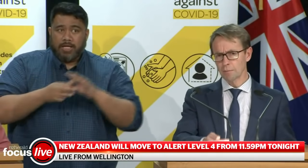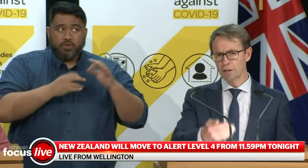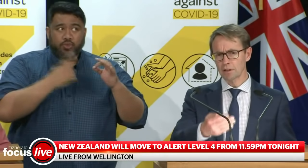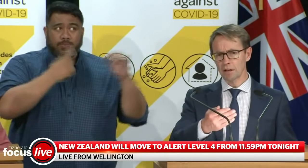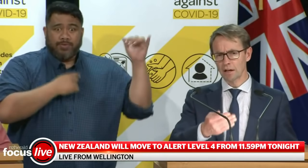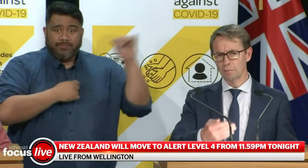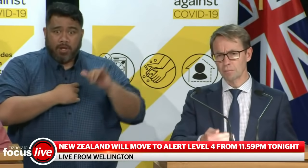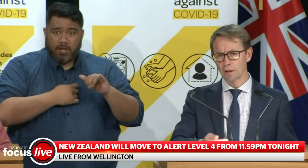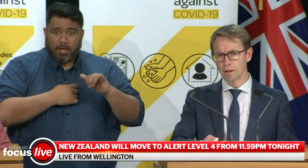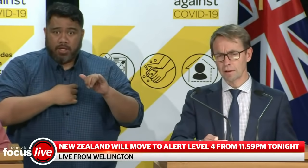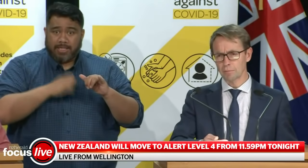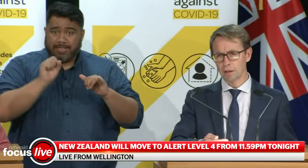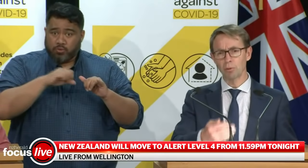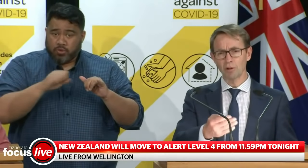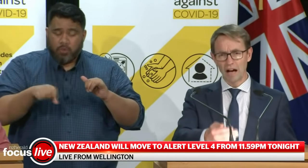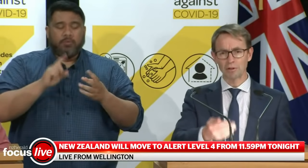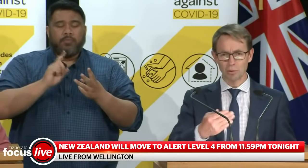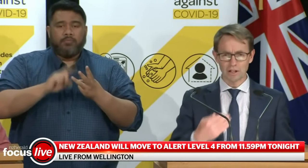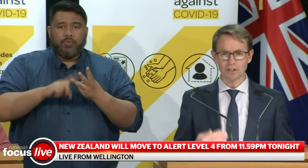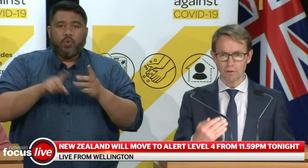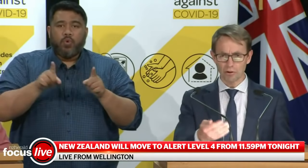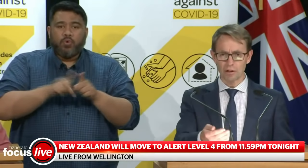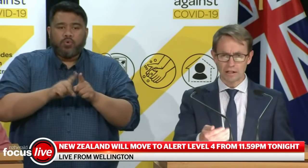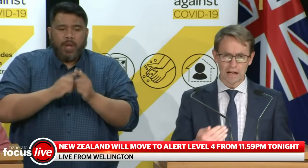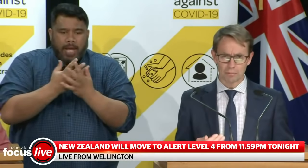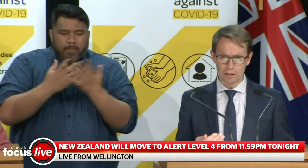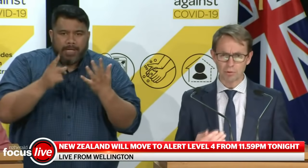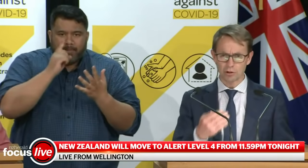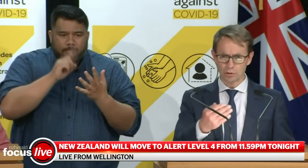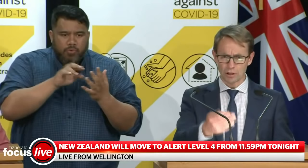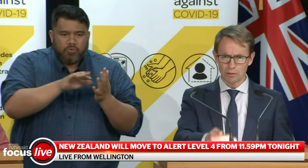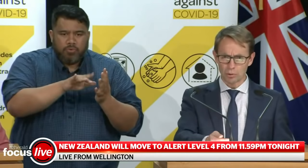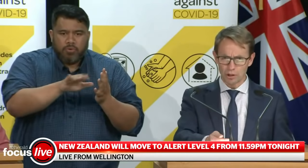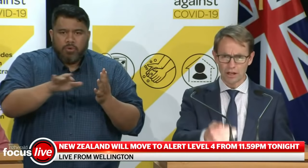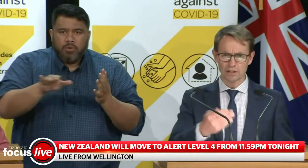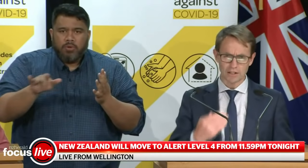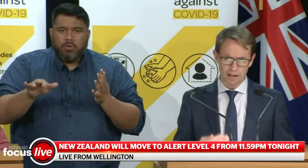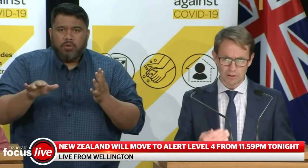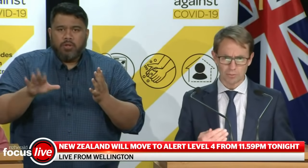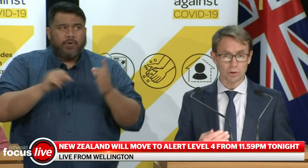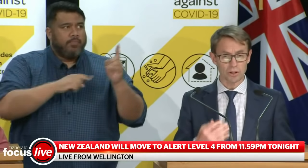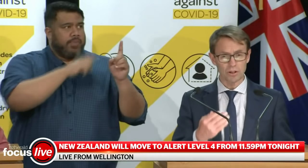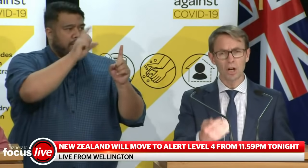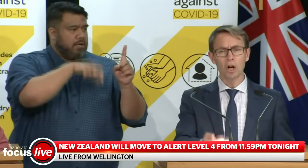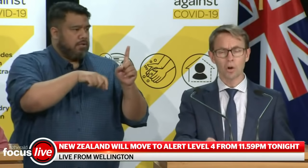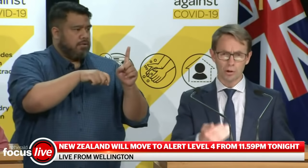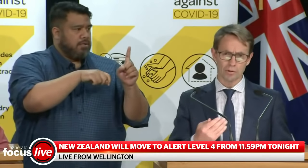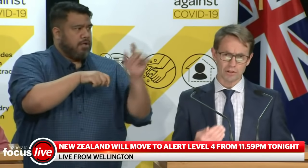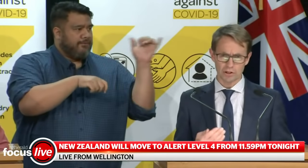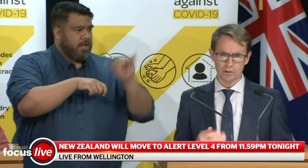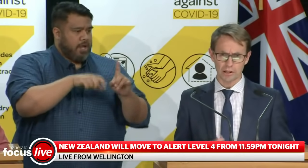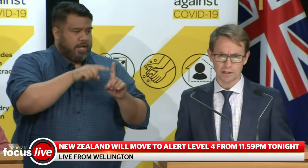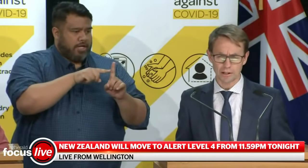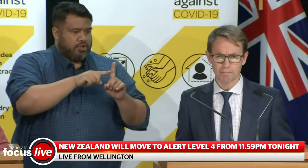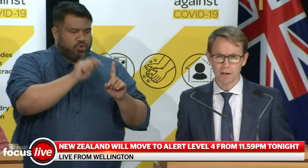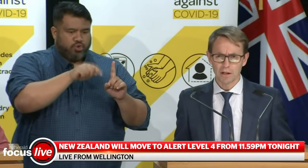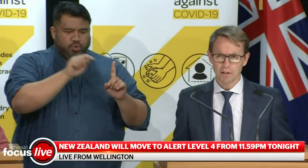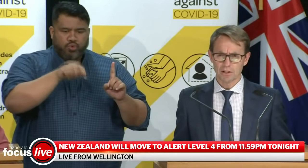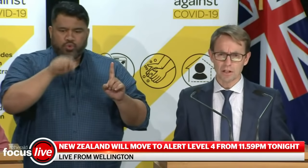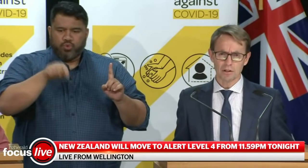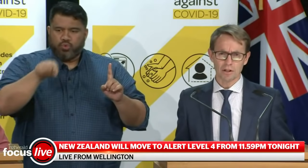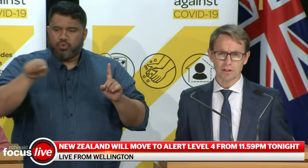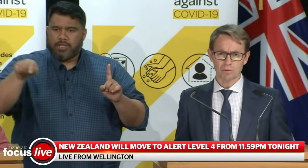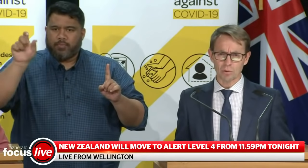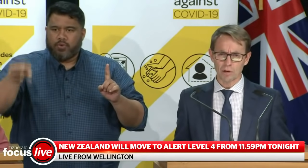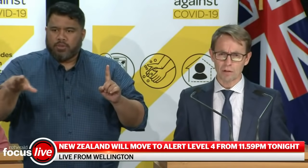potentially how many people are between. So if there are any other people between the border case and this person, or whether it's a direct link.